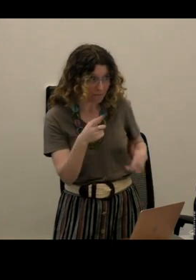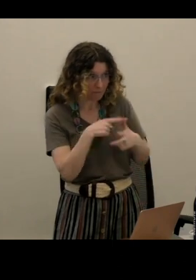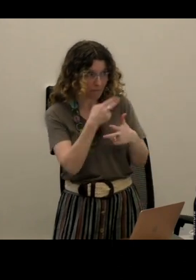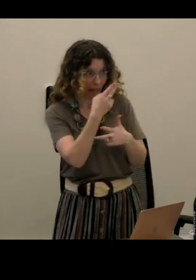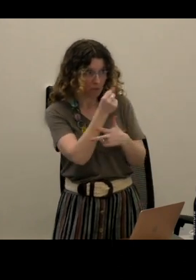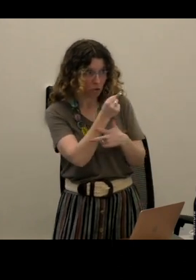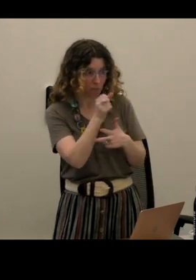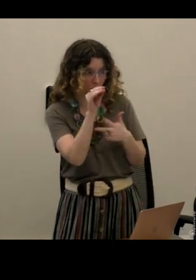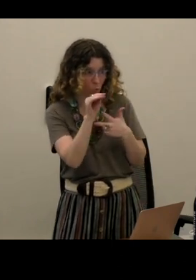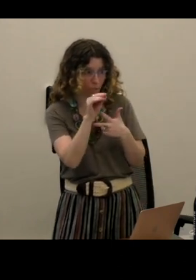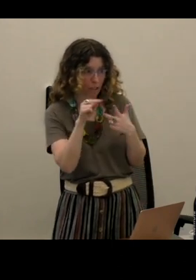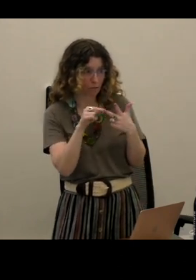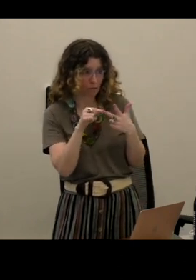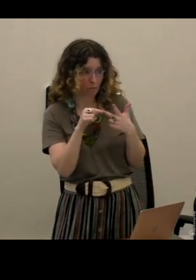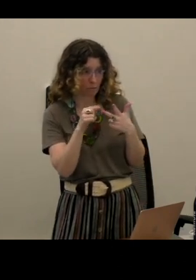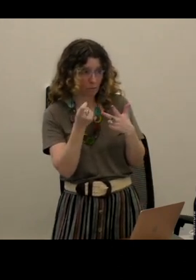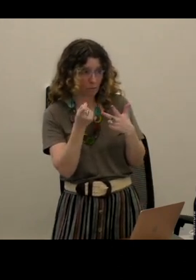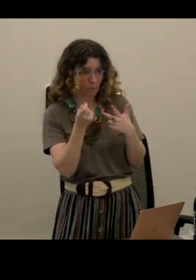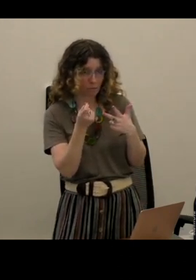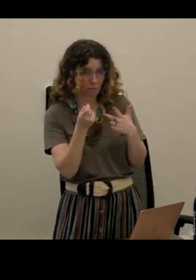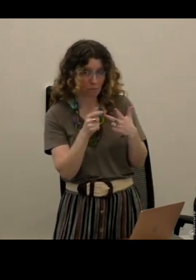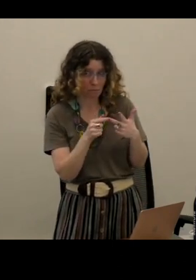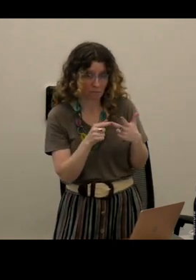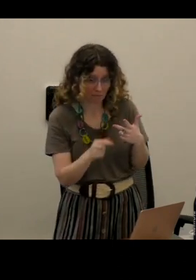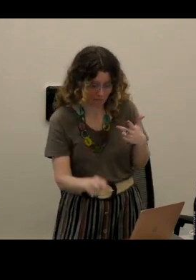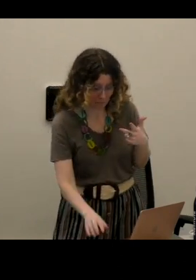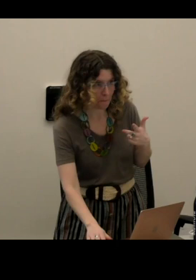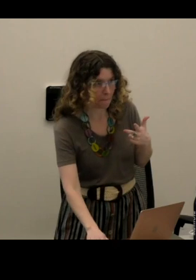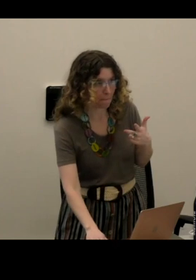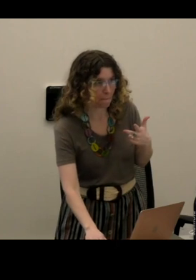Okay, do you know what's coming next? Hand shapes, orientation.